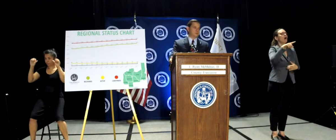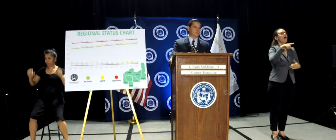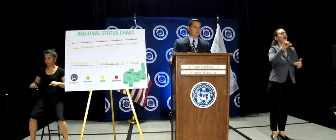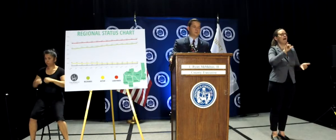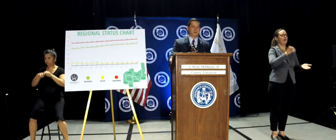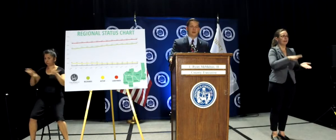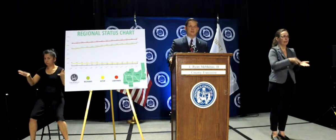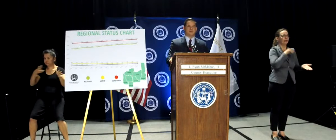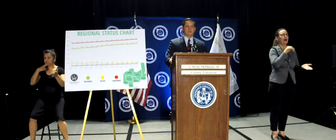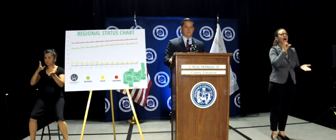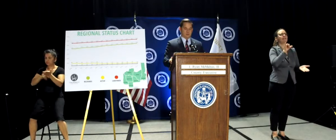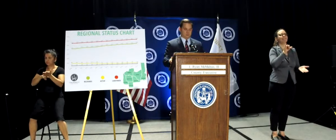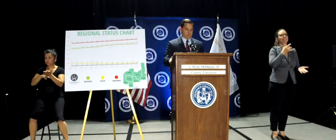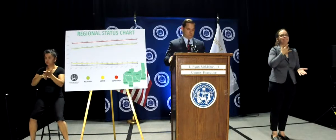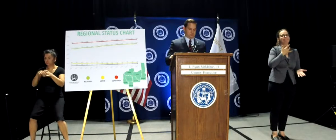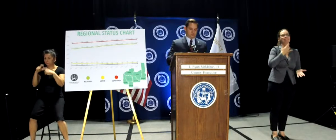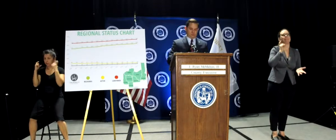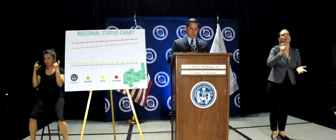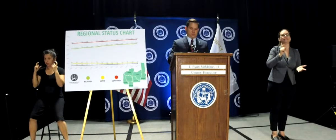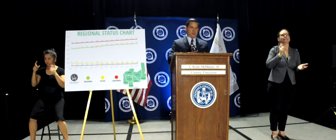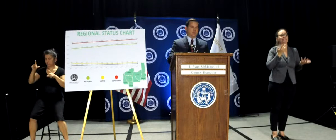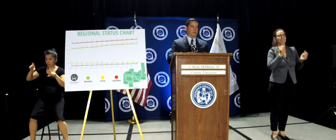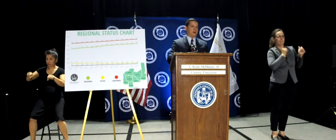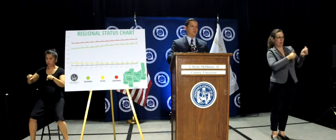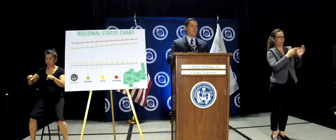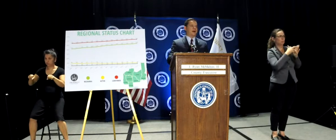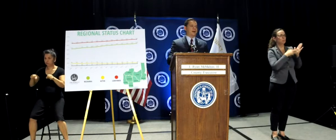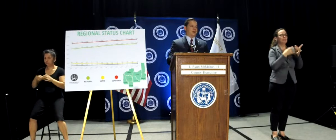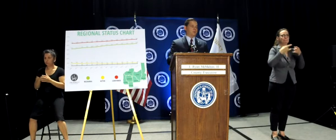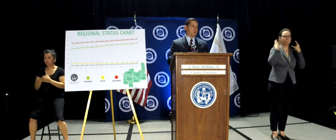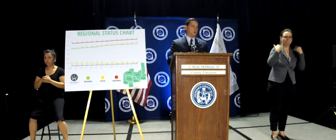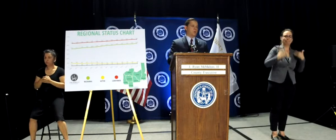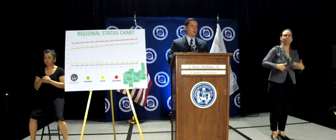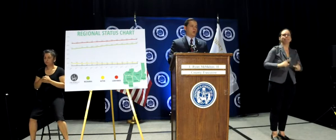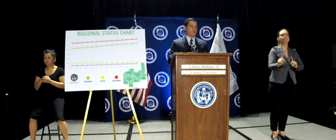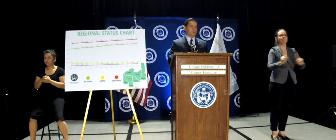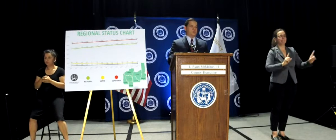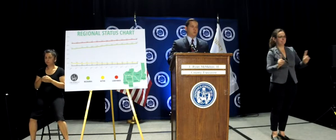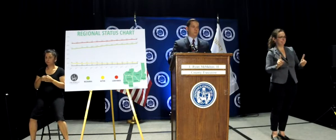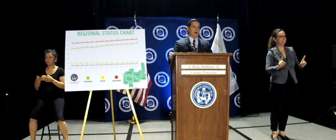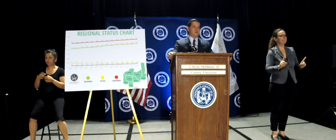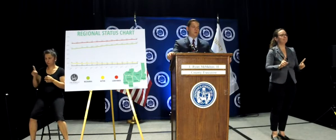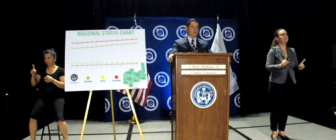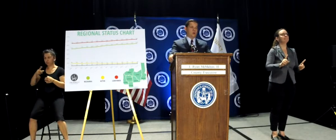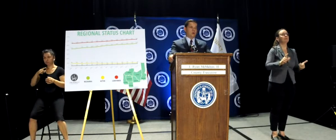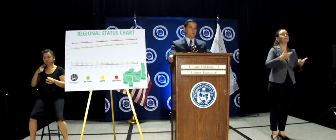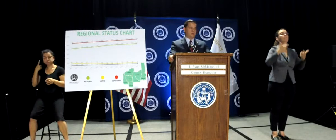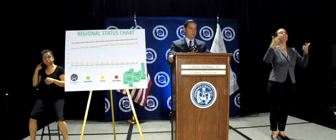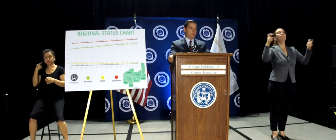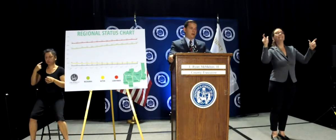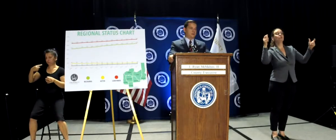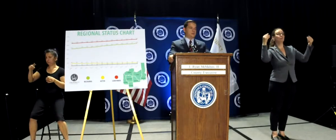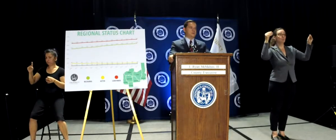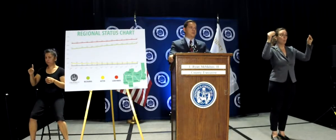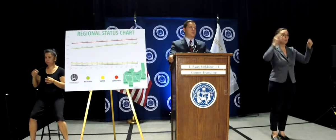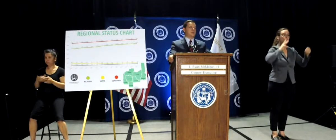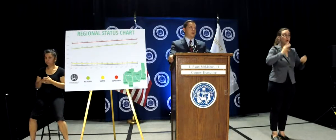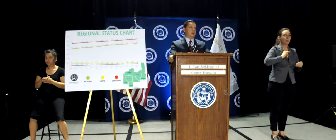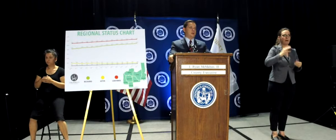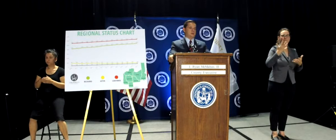and asking, saying they want to comply now. So hopefully these big box stores are all going to be in